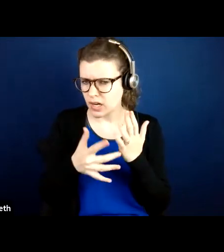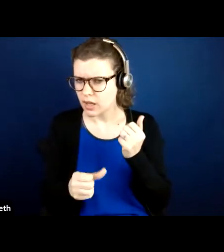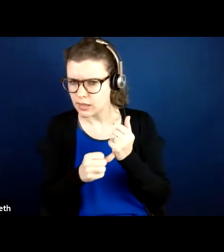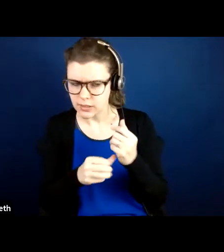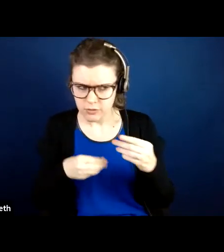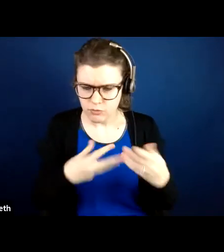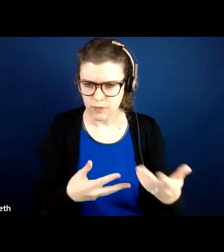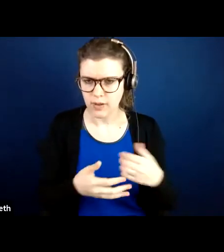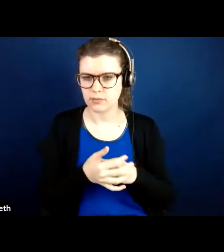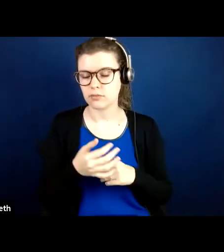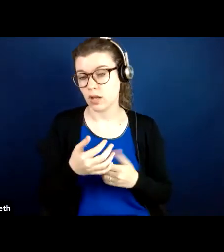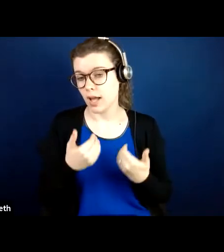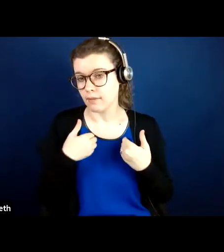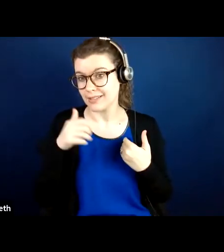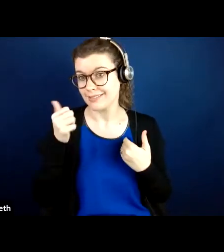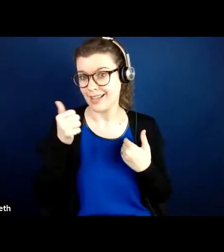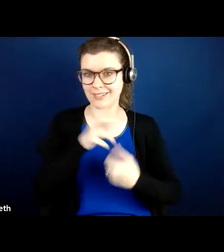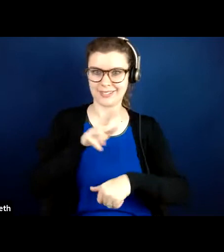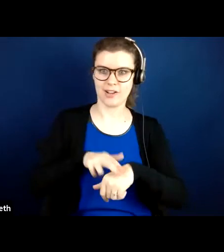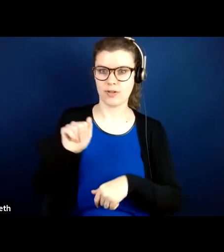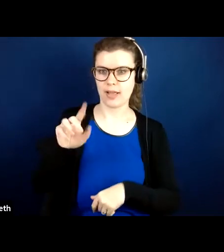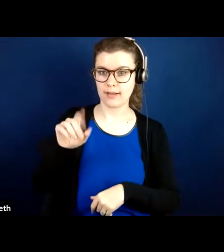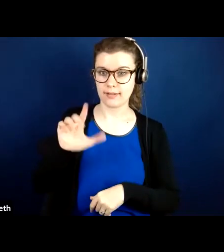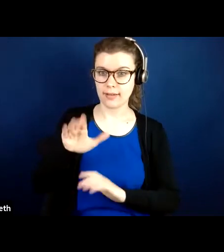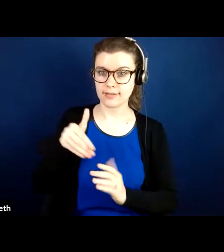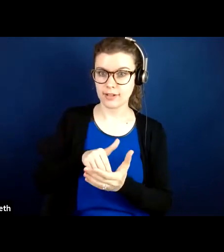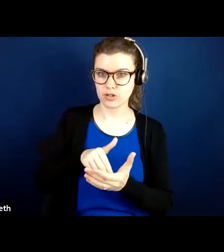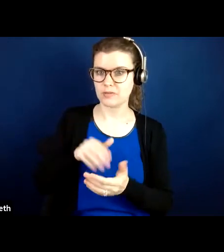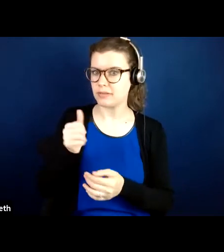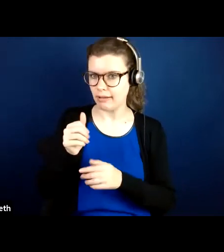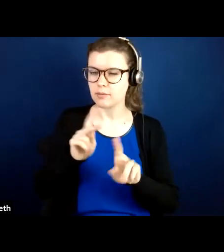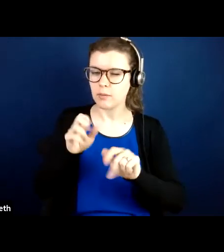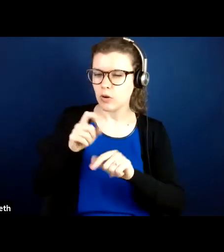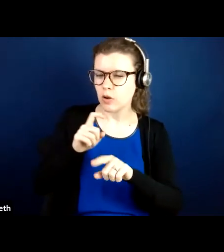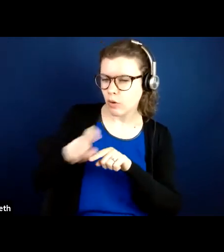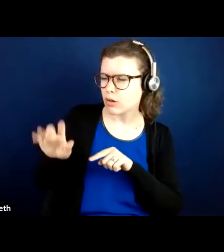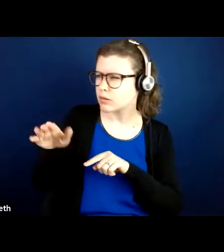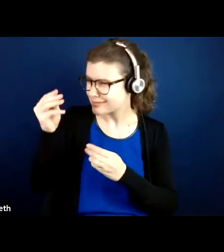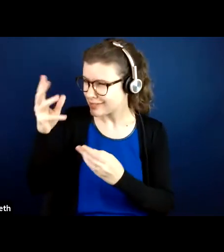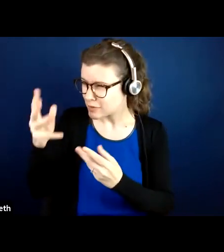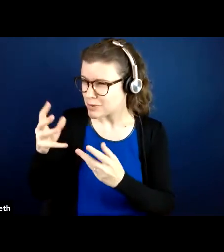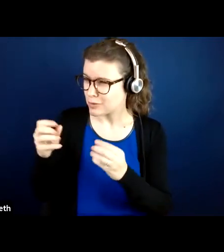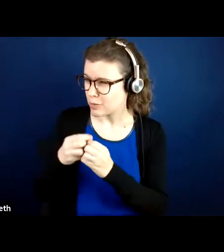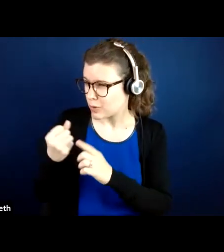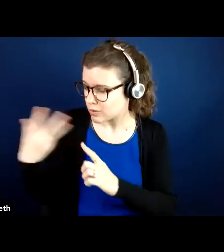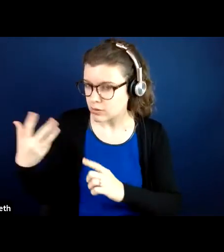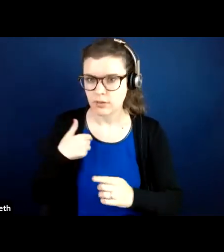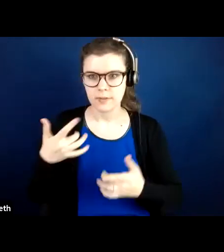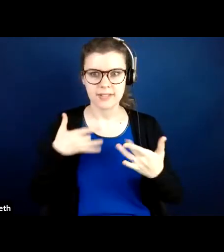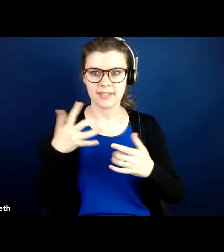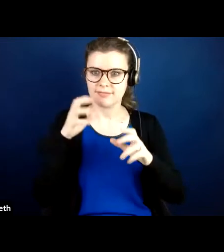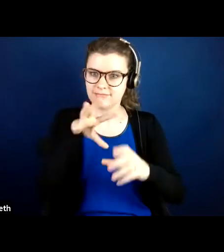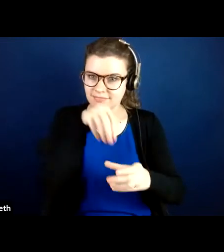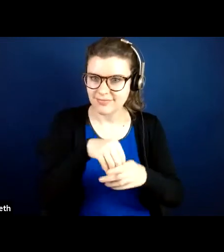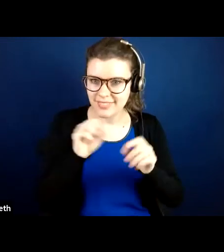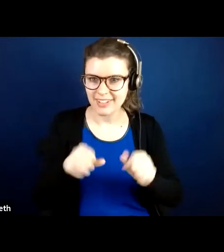were one of 10 national ADA centers that folks can call for information. And I'm really happy to be able to do this with my